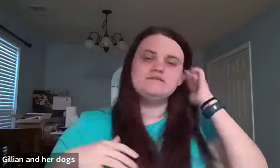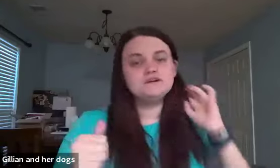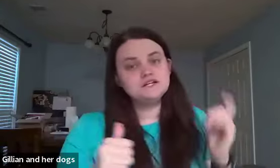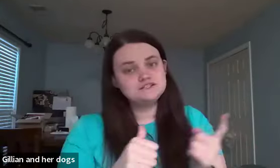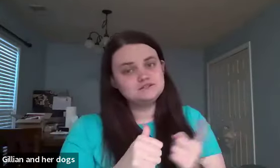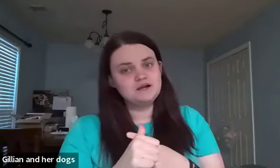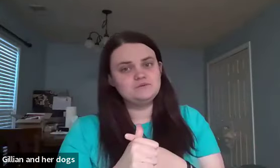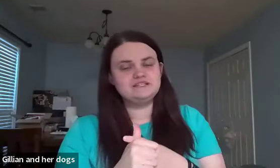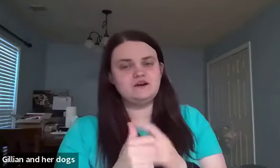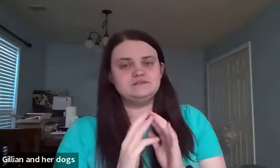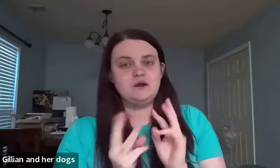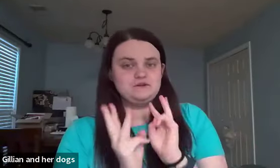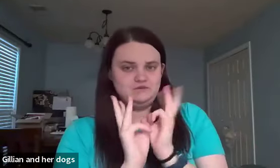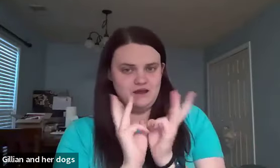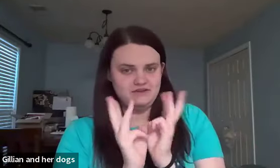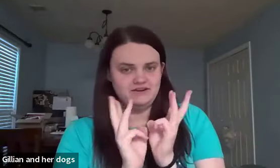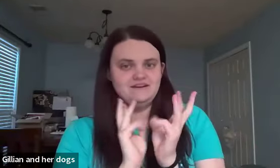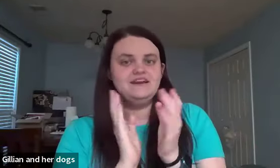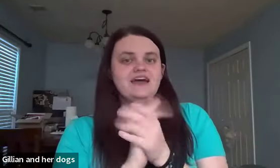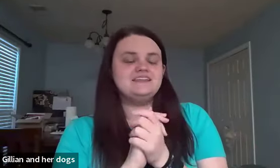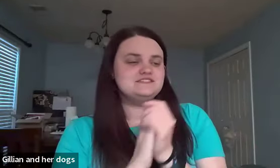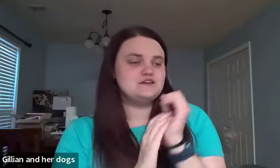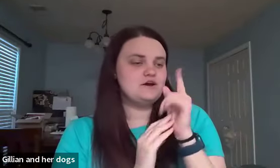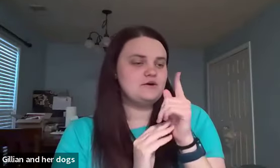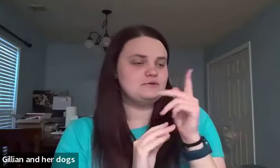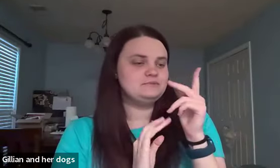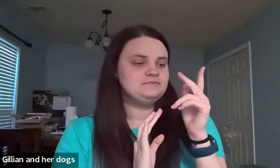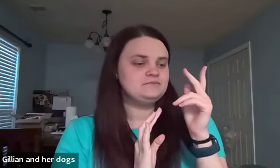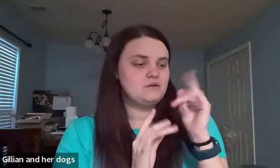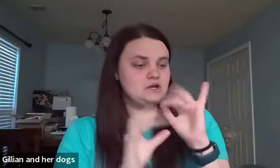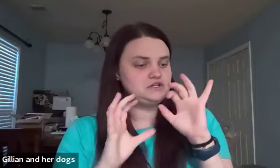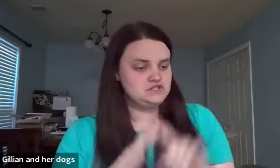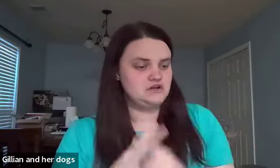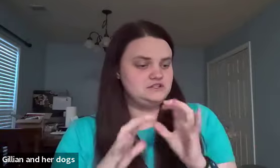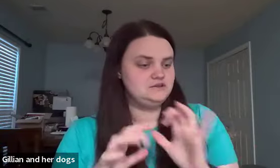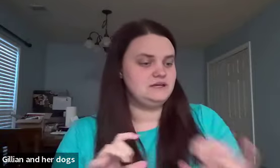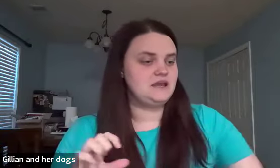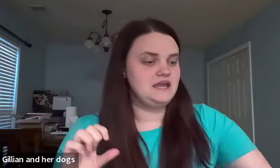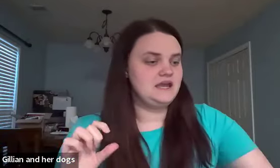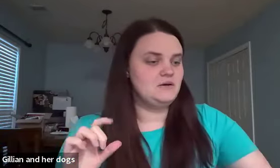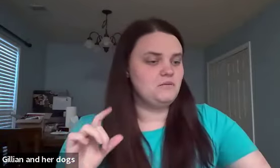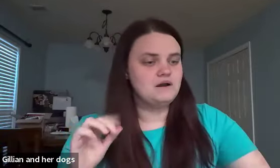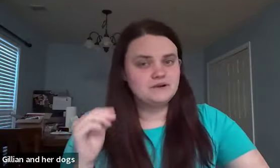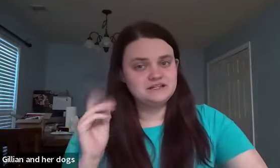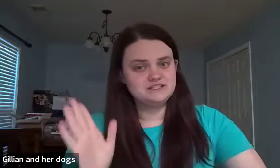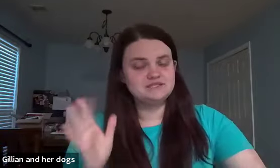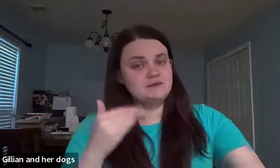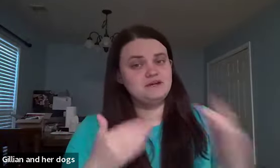the first one we talked about was weather. And so that we're going to start in doing. And what we're going to do is, I'm going